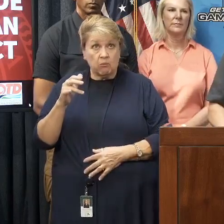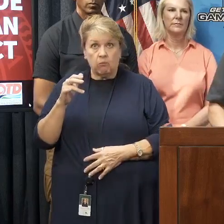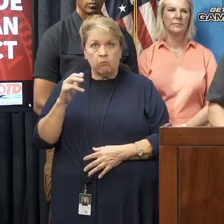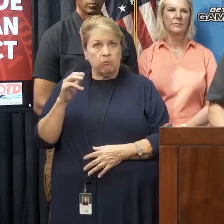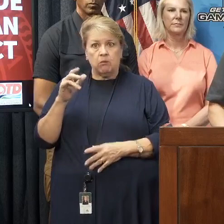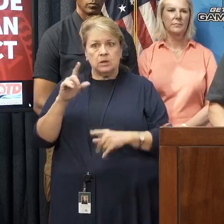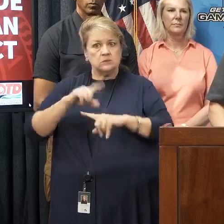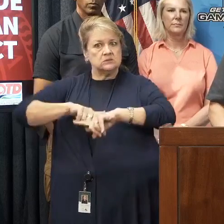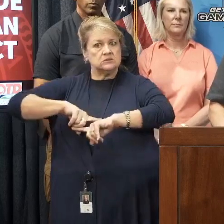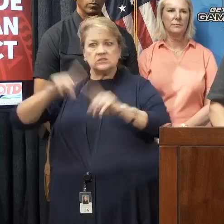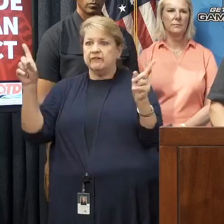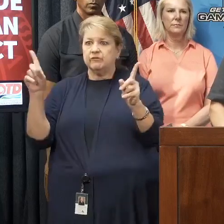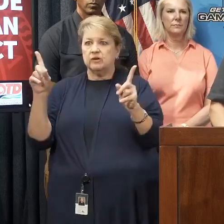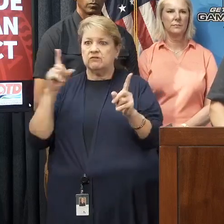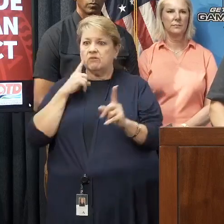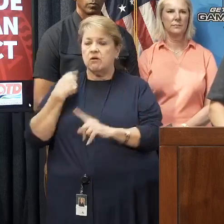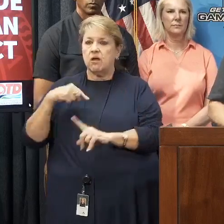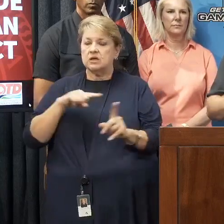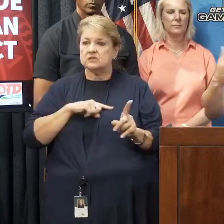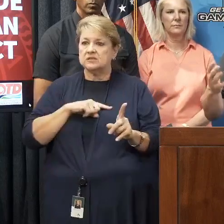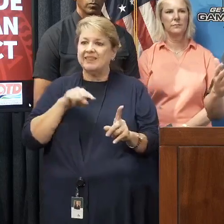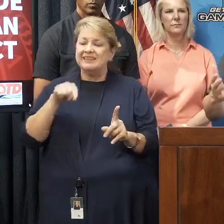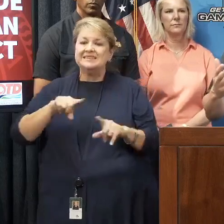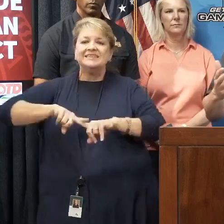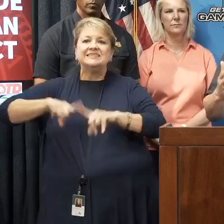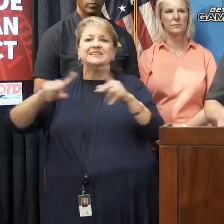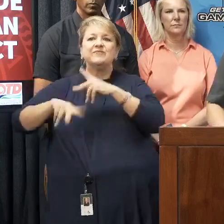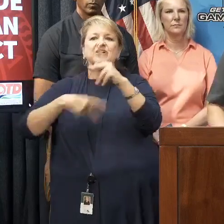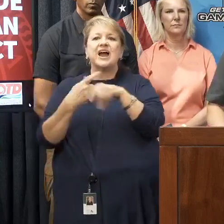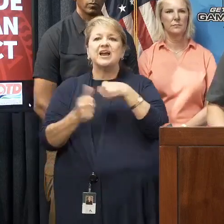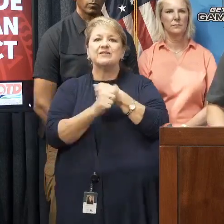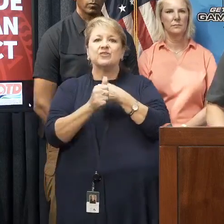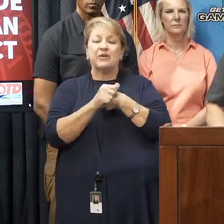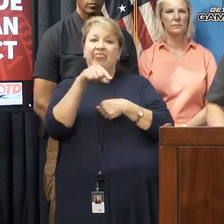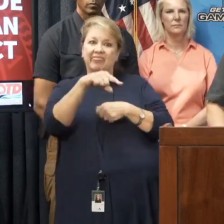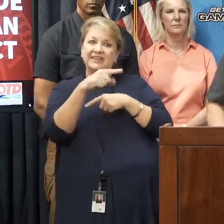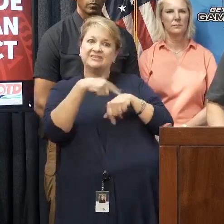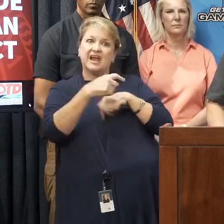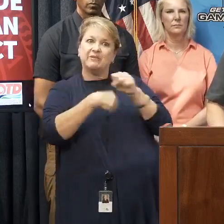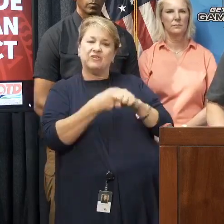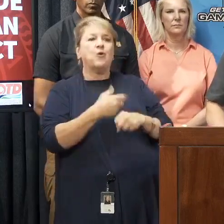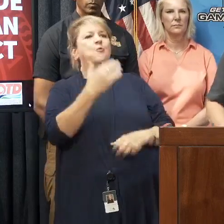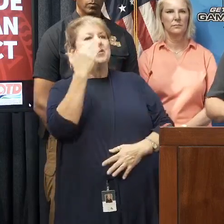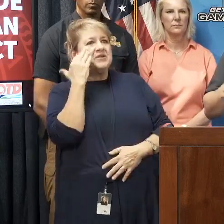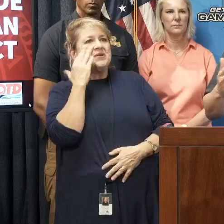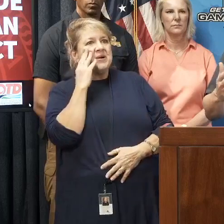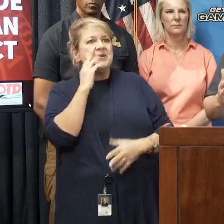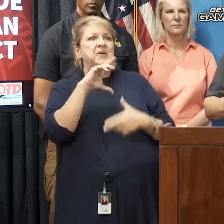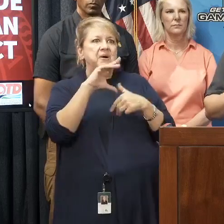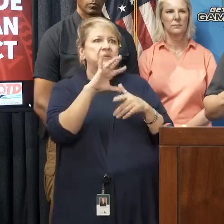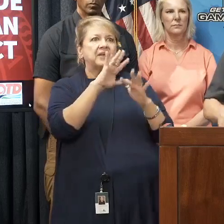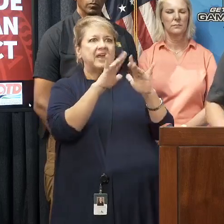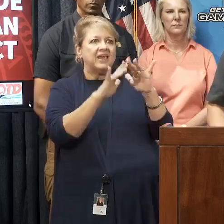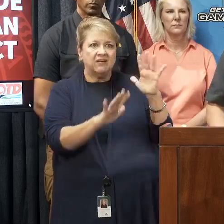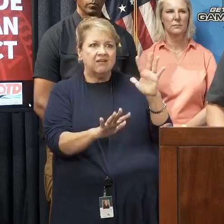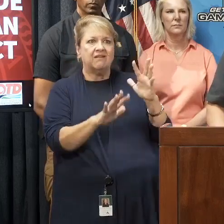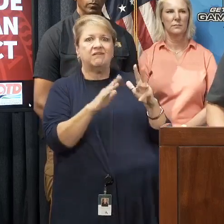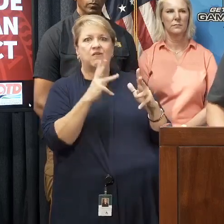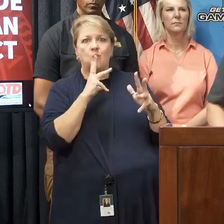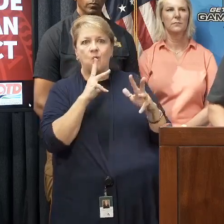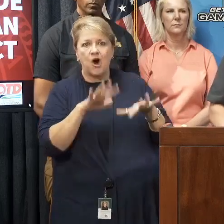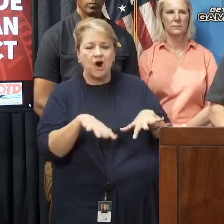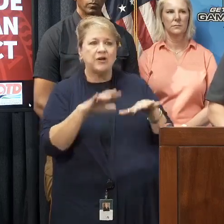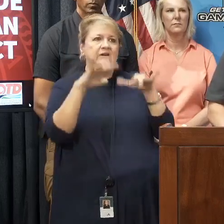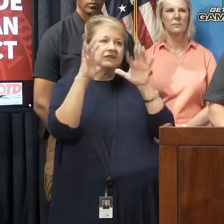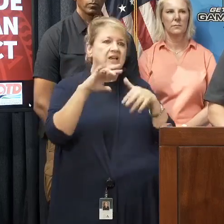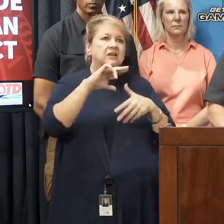continue to message the fact that this is a different threat than what we're used to this time of year, but it can be just as deadly and just as destructive if